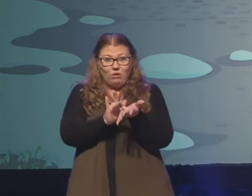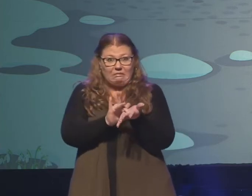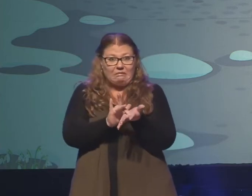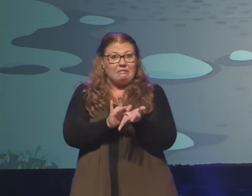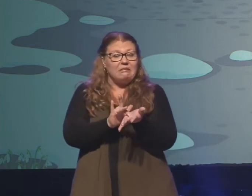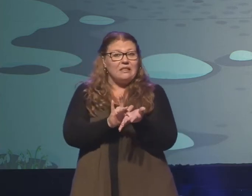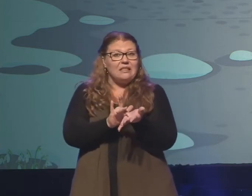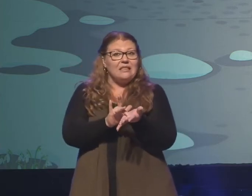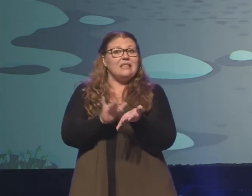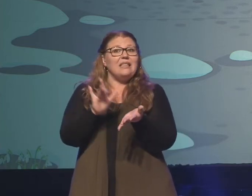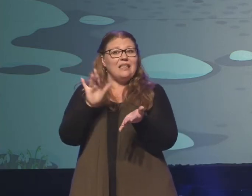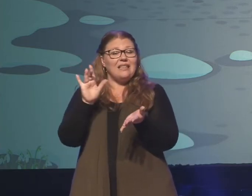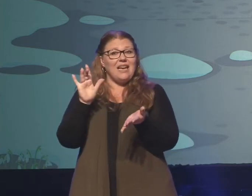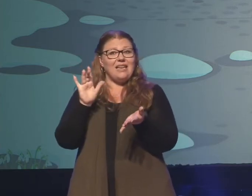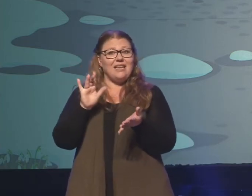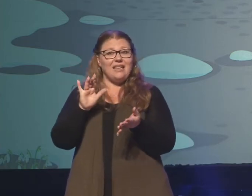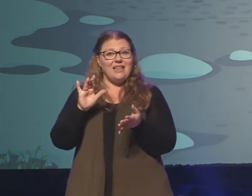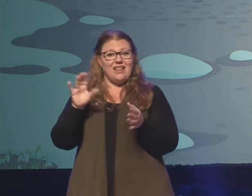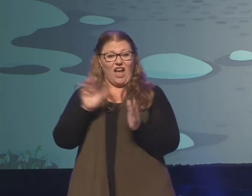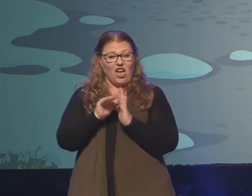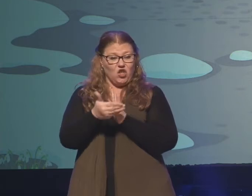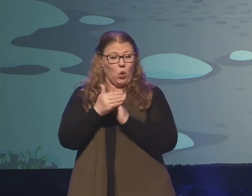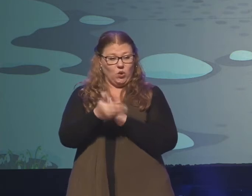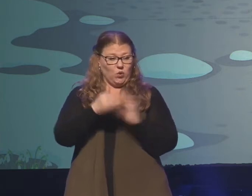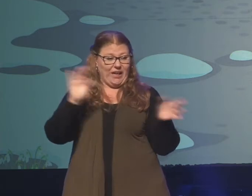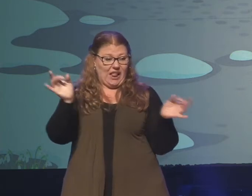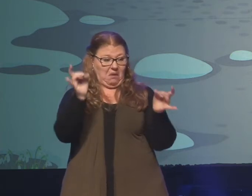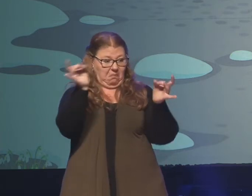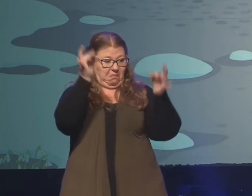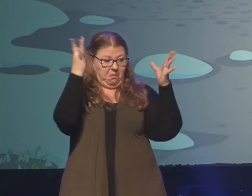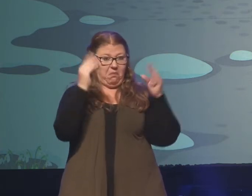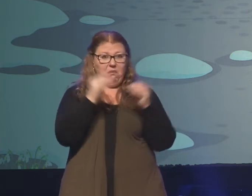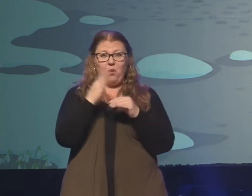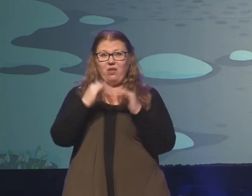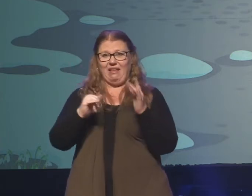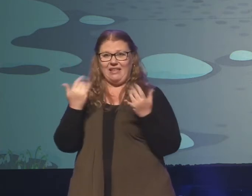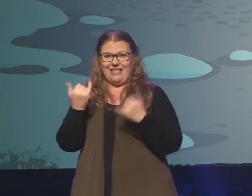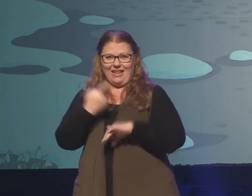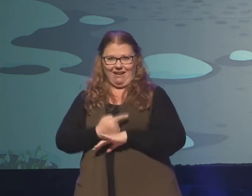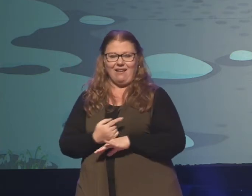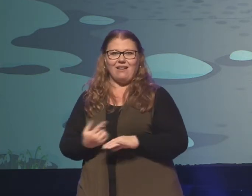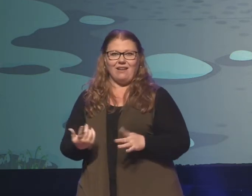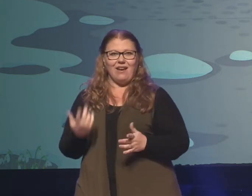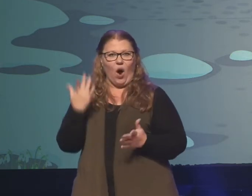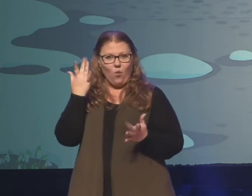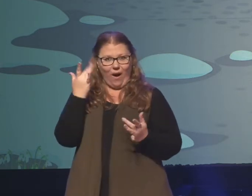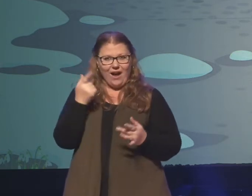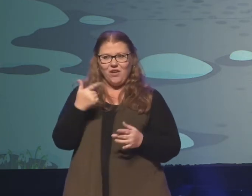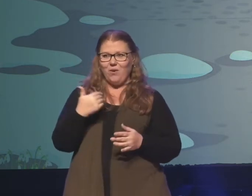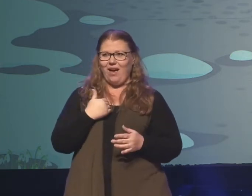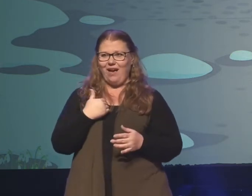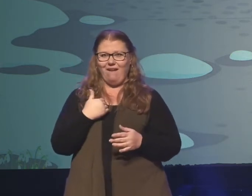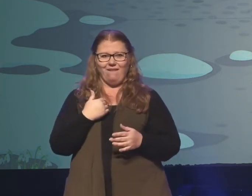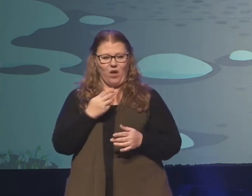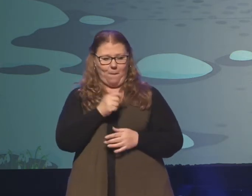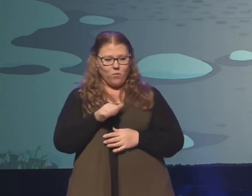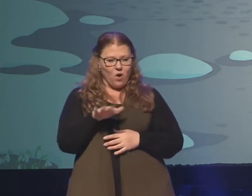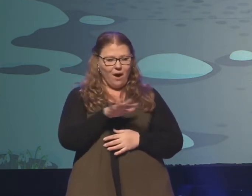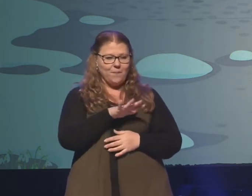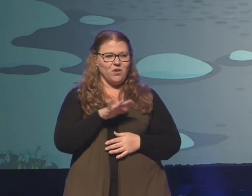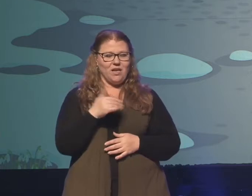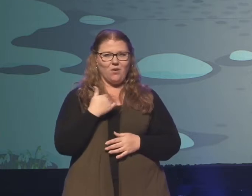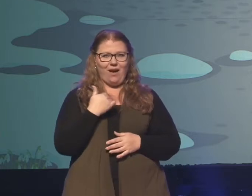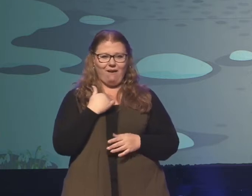adultery wreaks far bigger havoc than it would even today. Okay? Because you're dealing with property, you're dealing